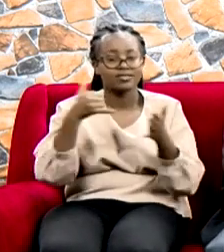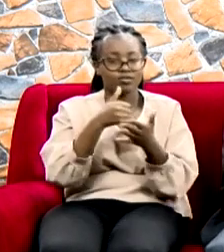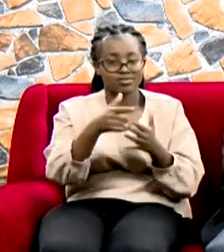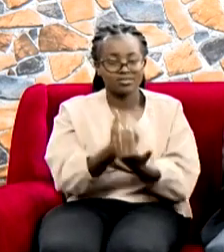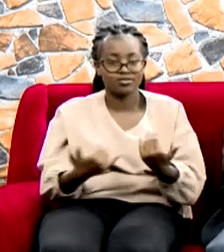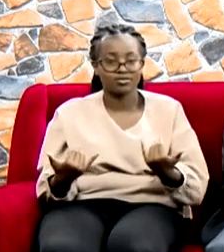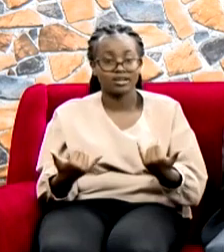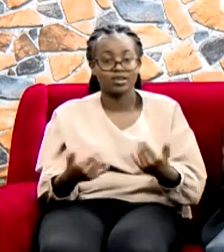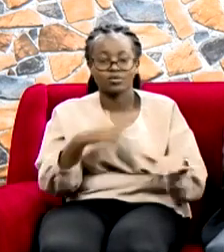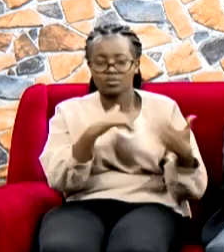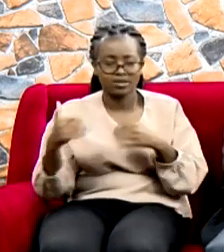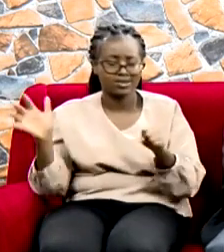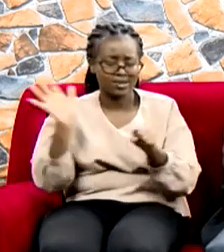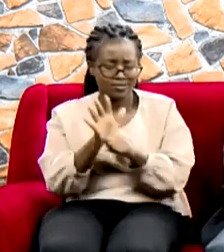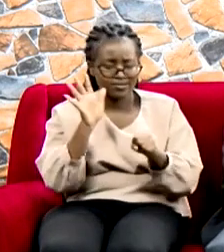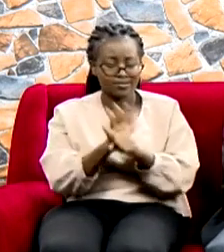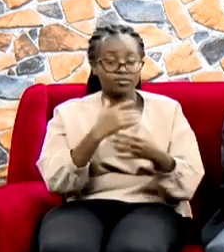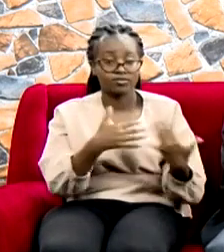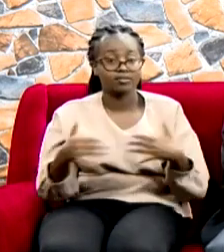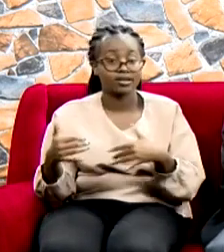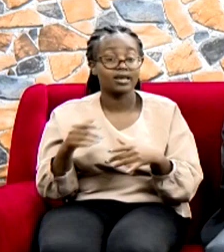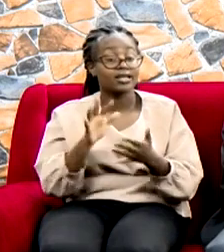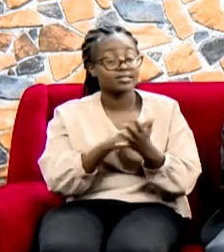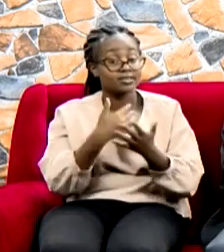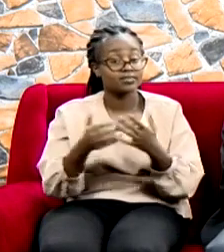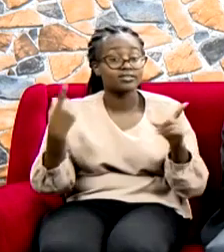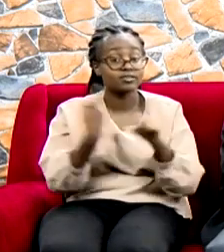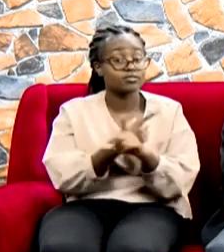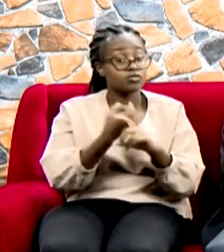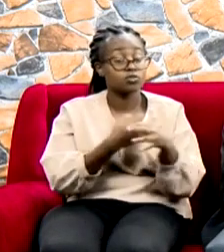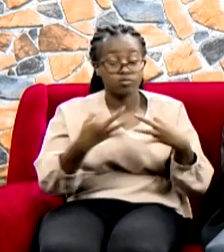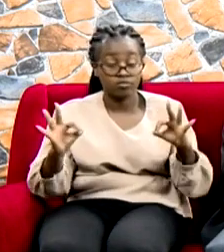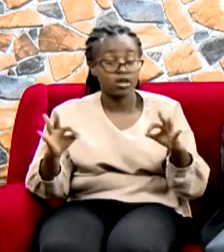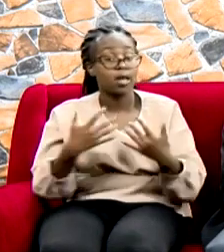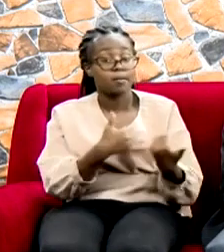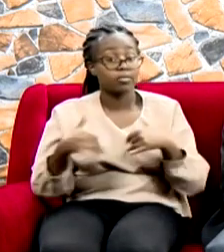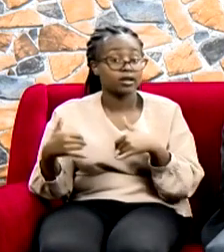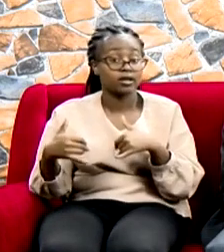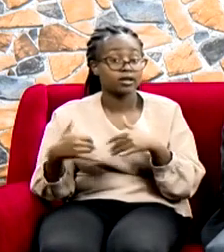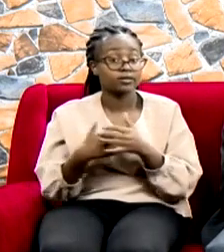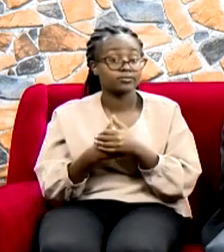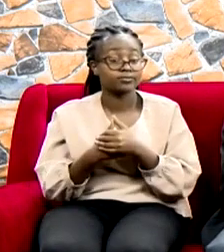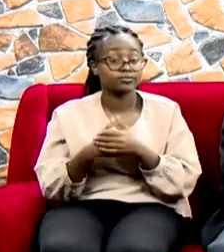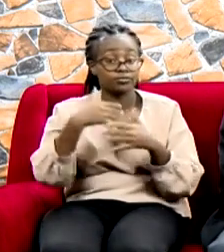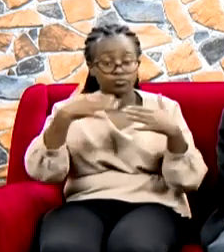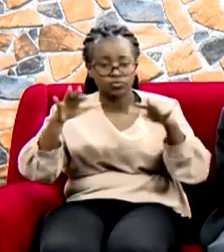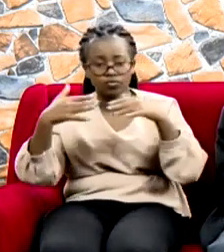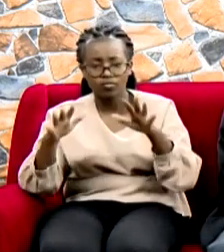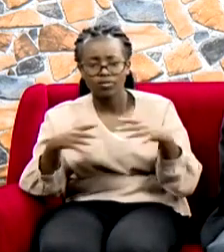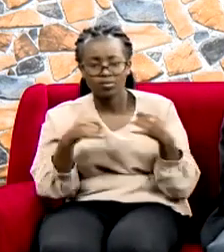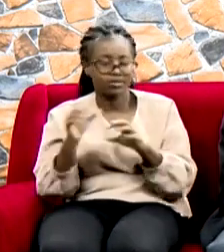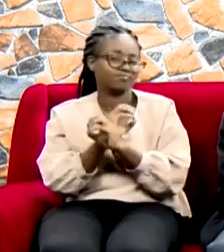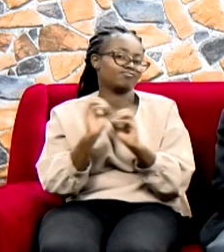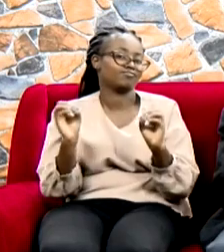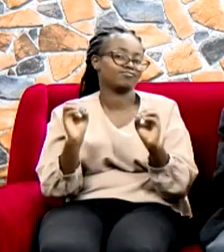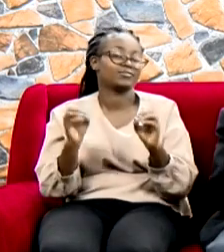in play, a lot of structured play. Structured play is different from free play. So like go outside and sort yourself